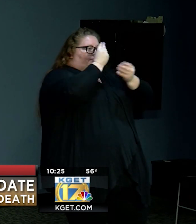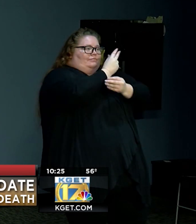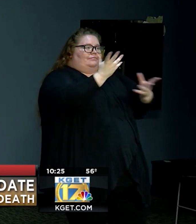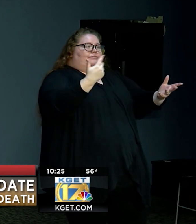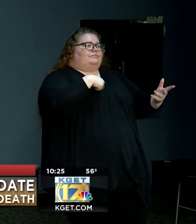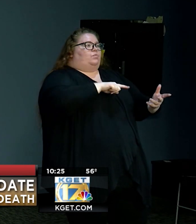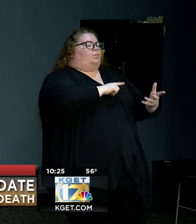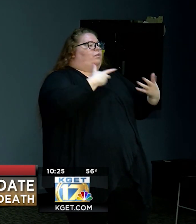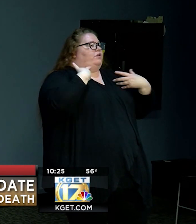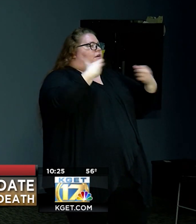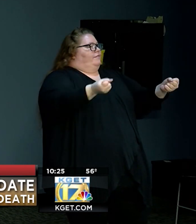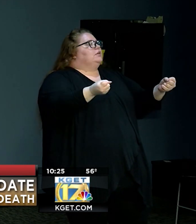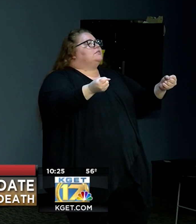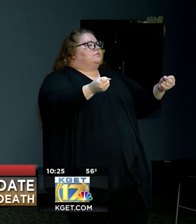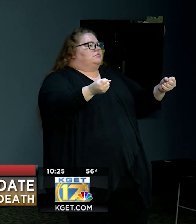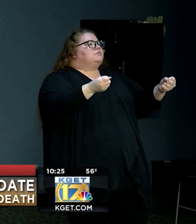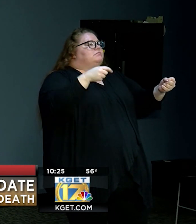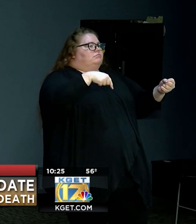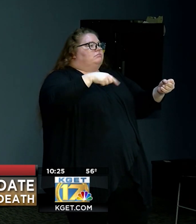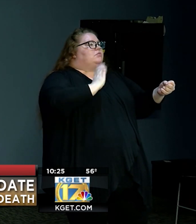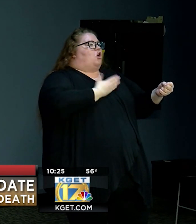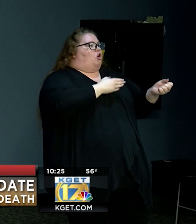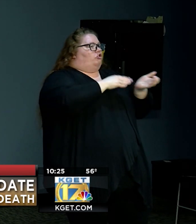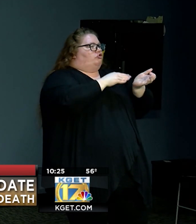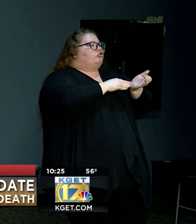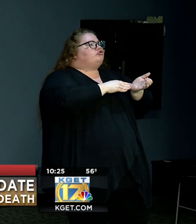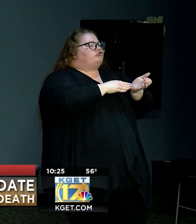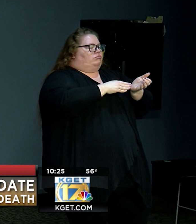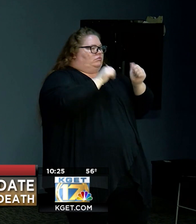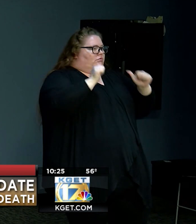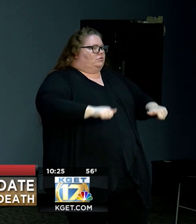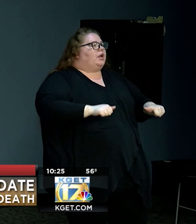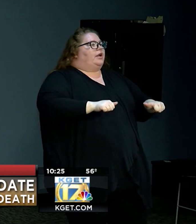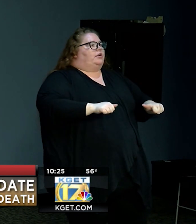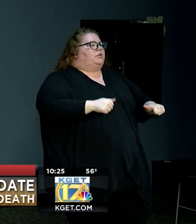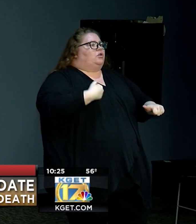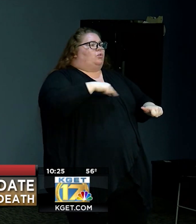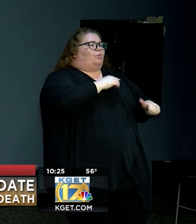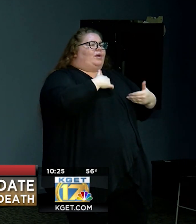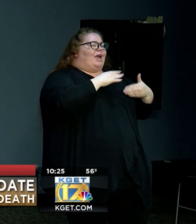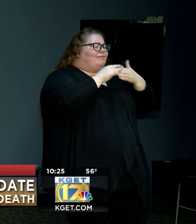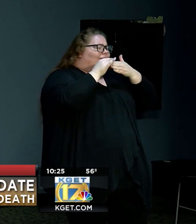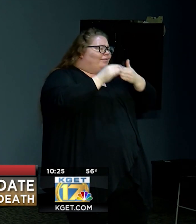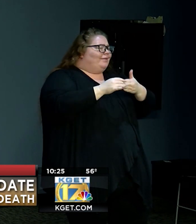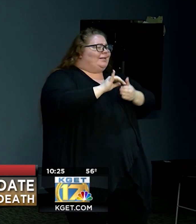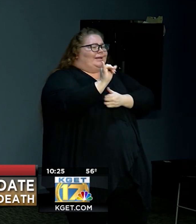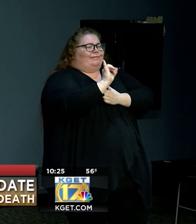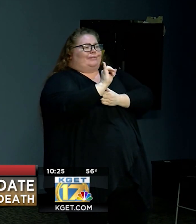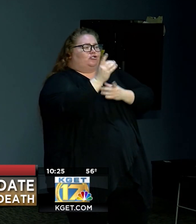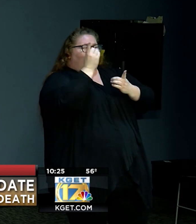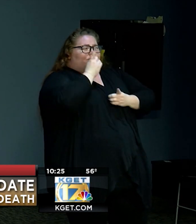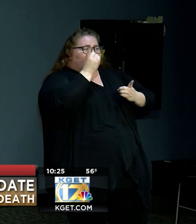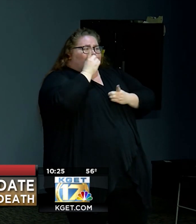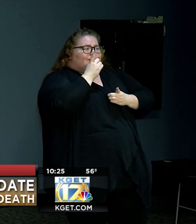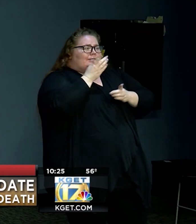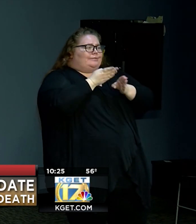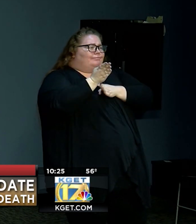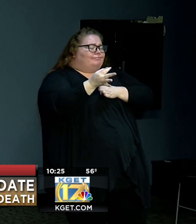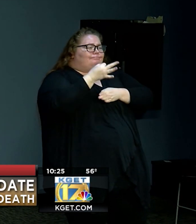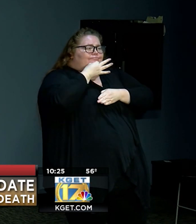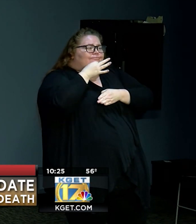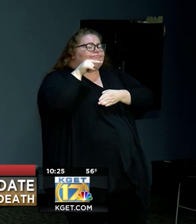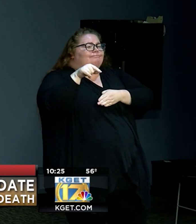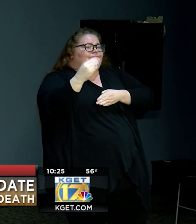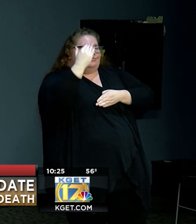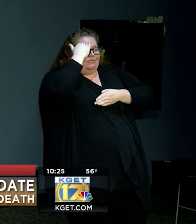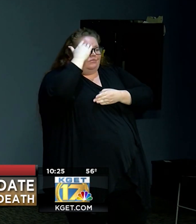providers. Physicians are capable. We have leading infectious disease physicians in our community. We know how to treat